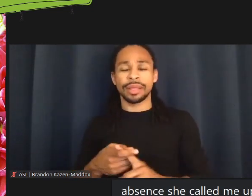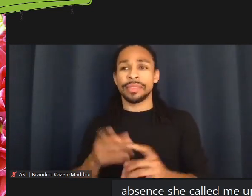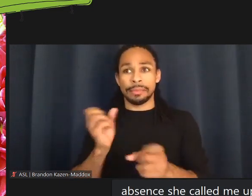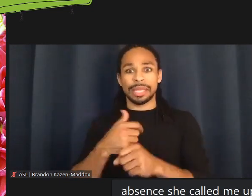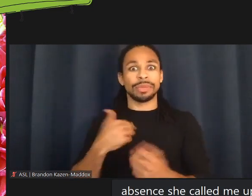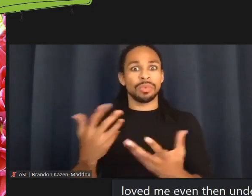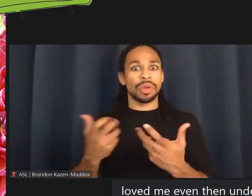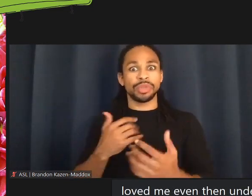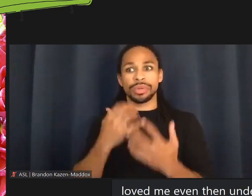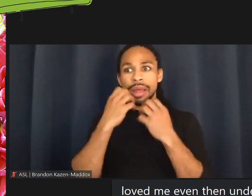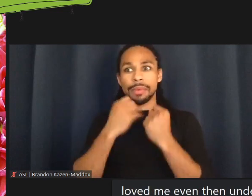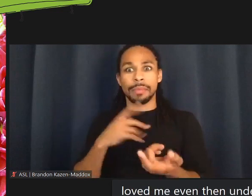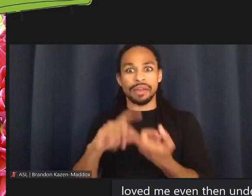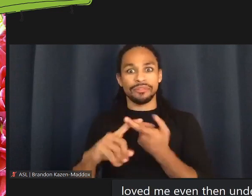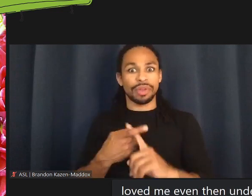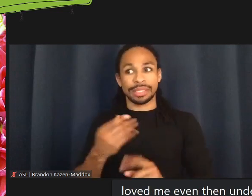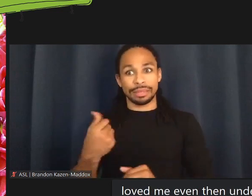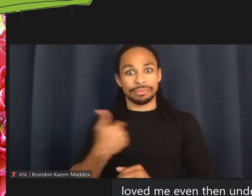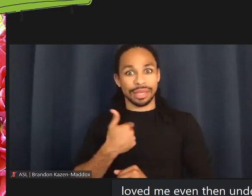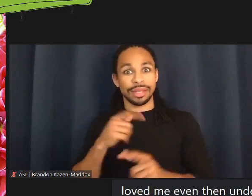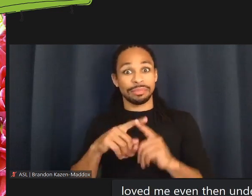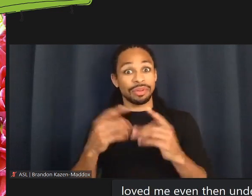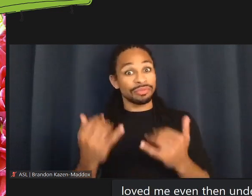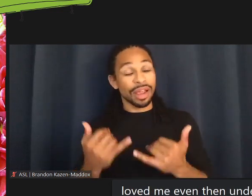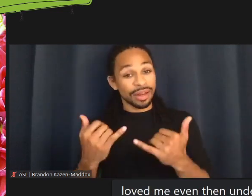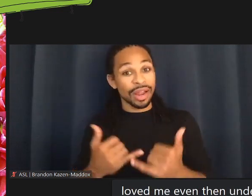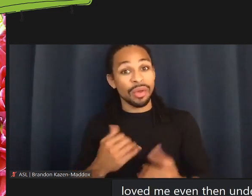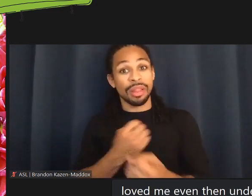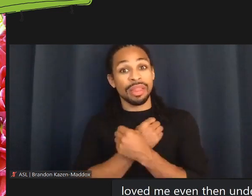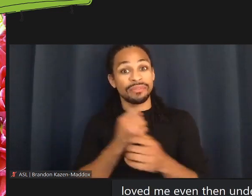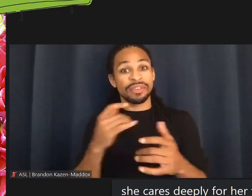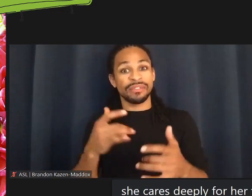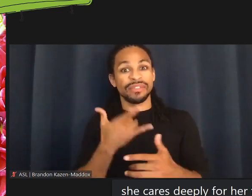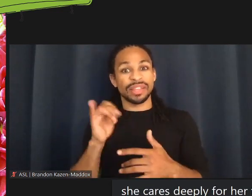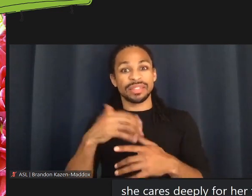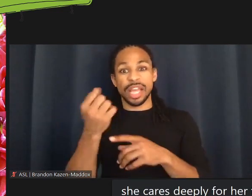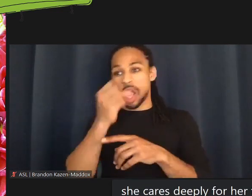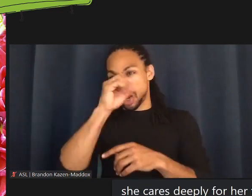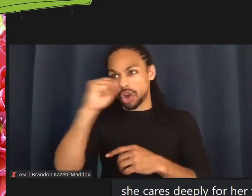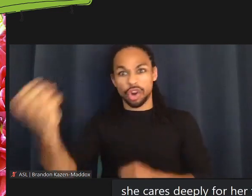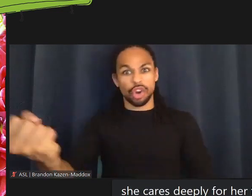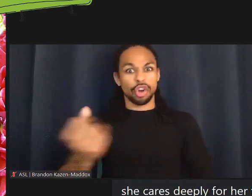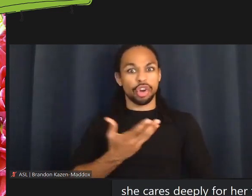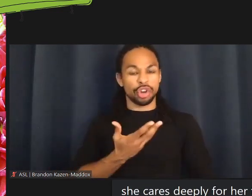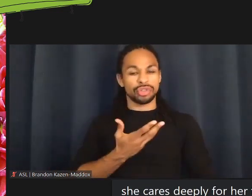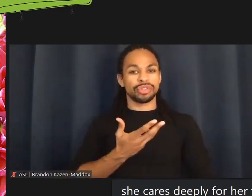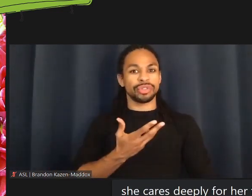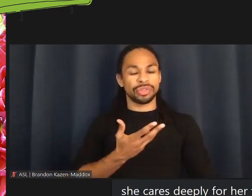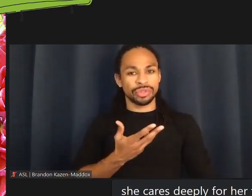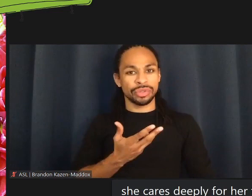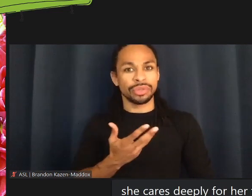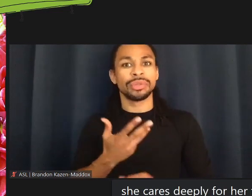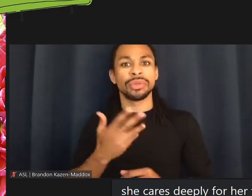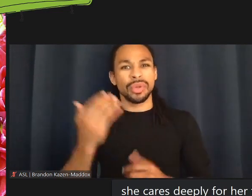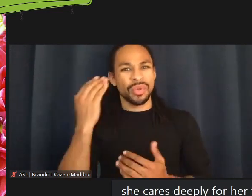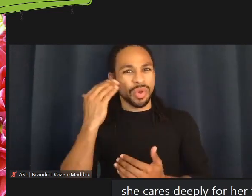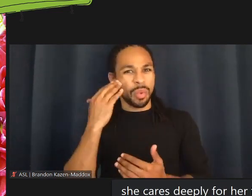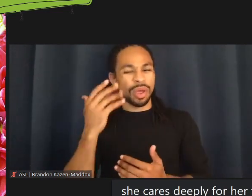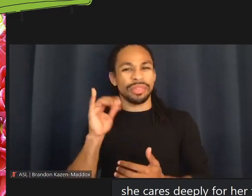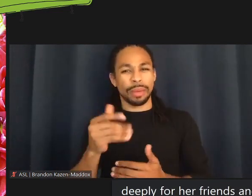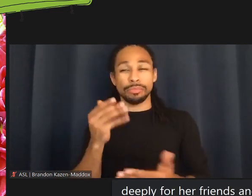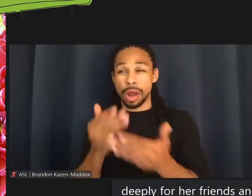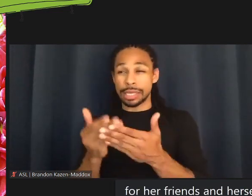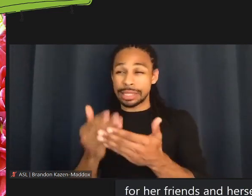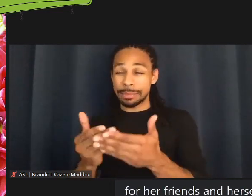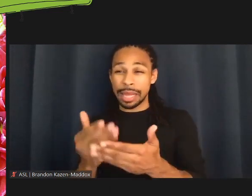and myself too. But in this moment, love feels like an inevitable curse, knowing as I do the proximity of light to lifelessness.